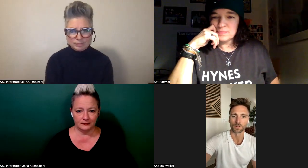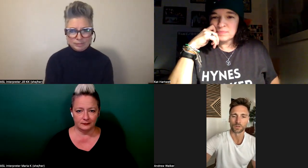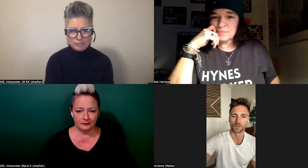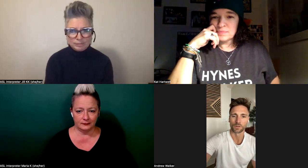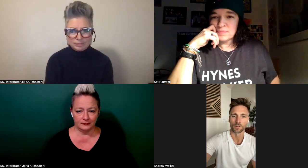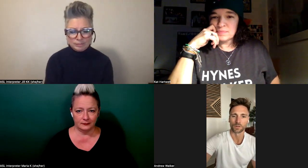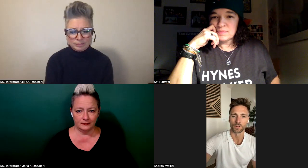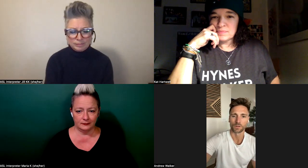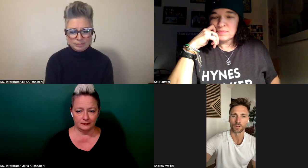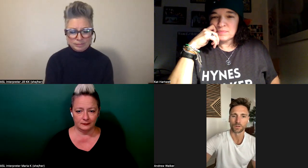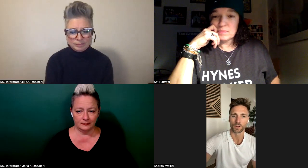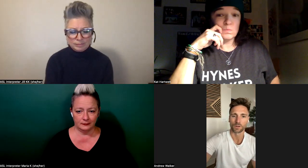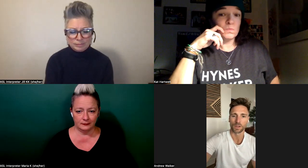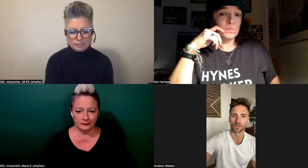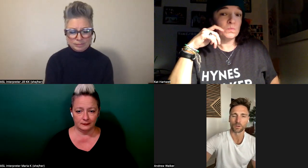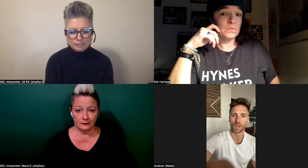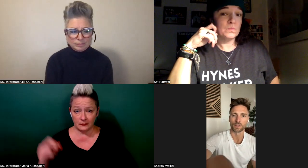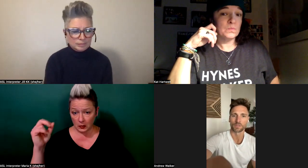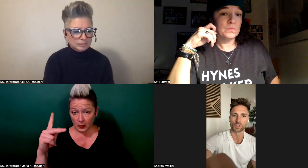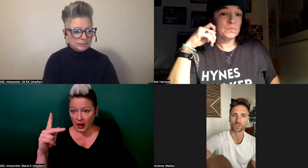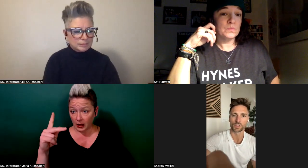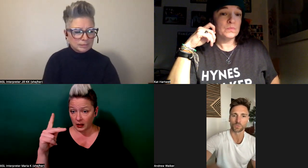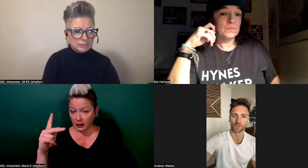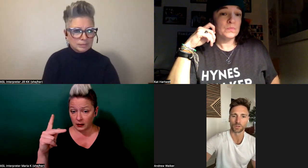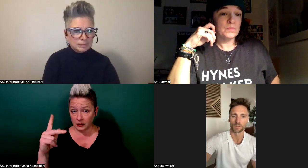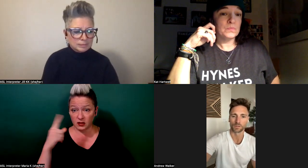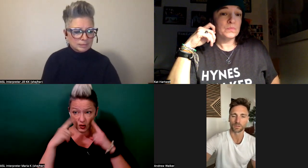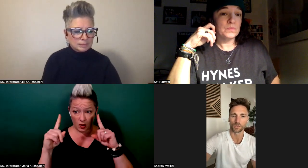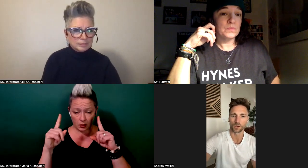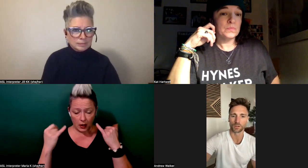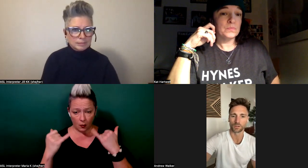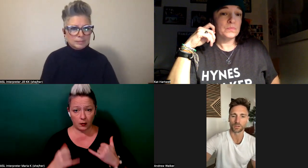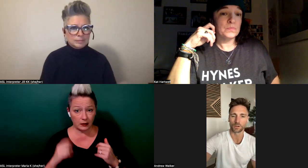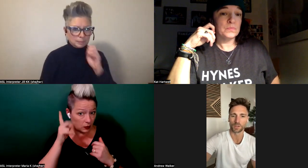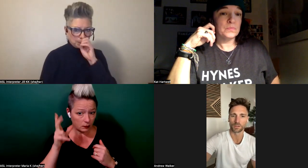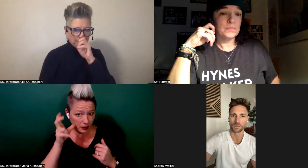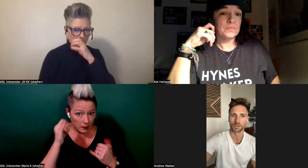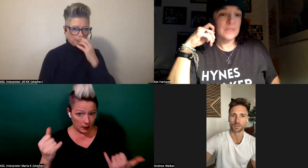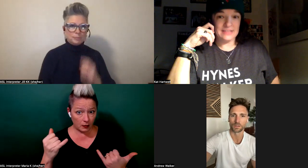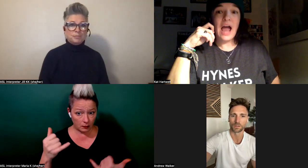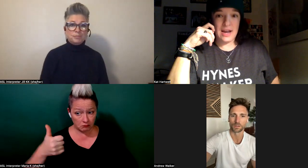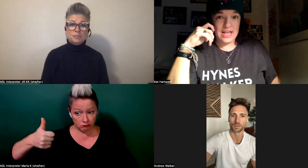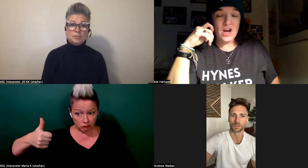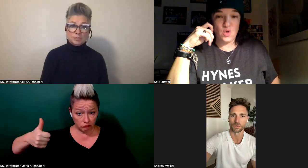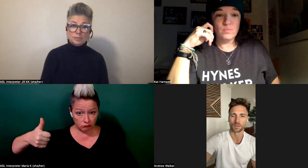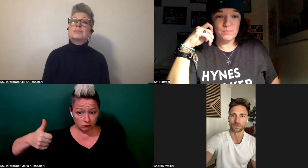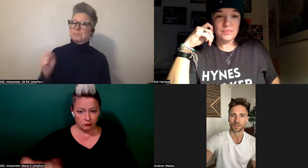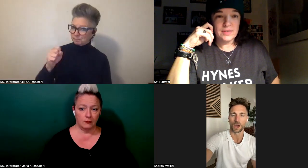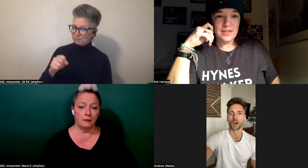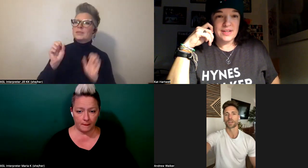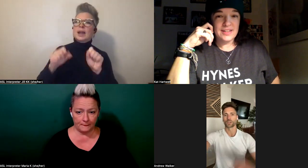Oh. All right. Okay. This should work. Oh my God. Can you hear me? Yeah, I can hear